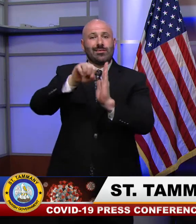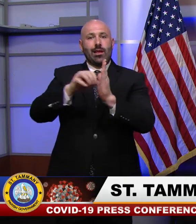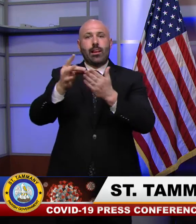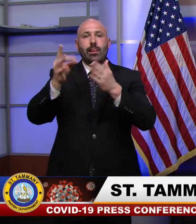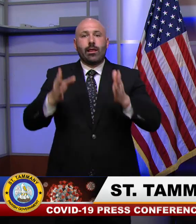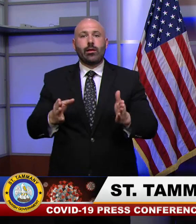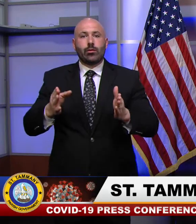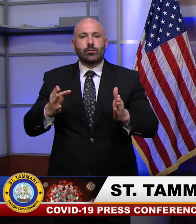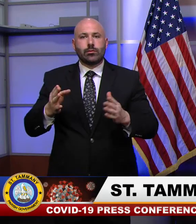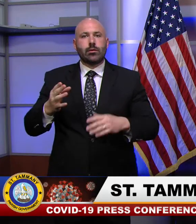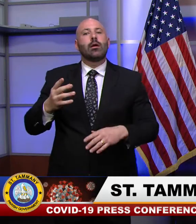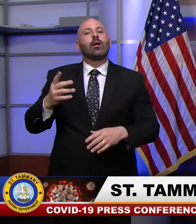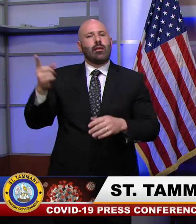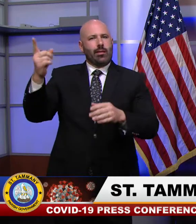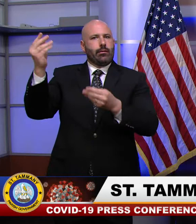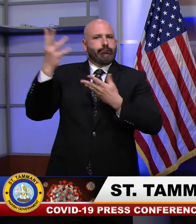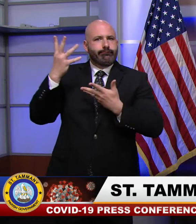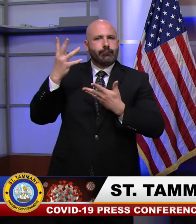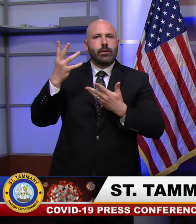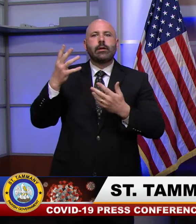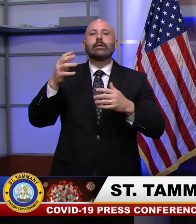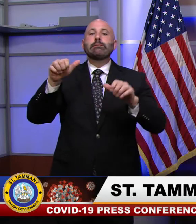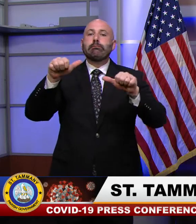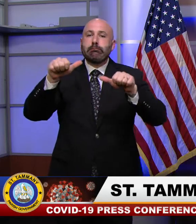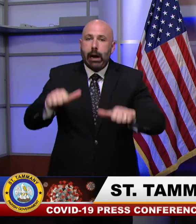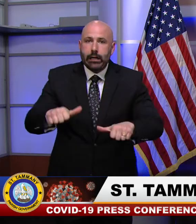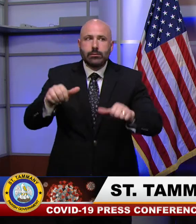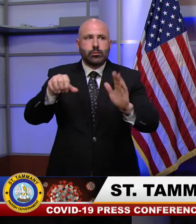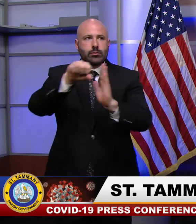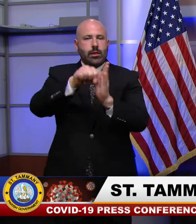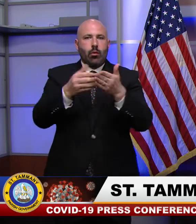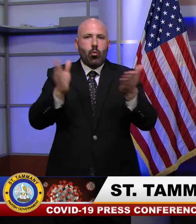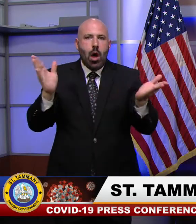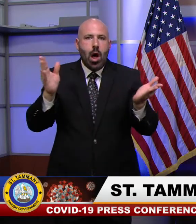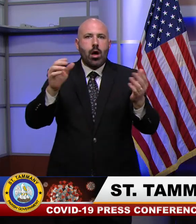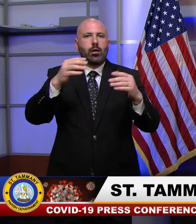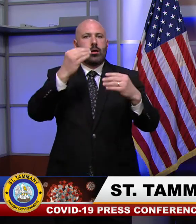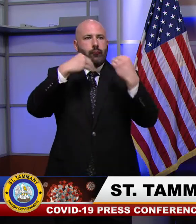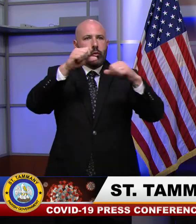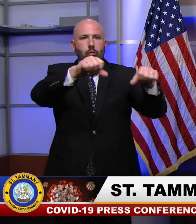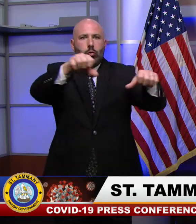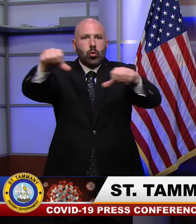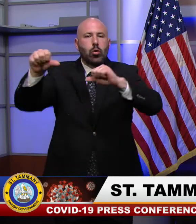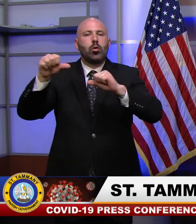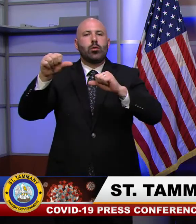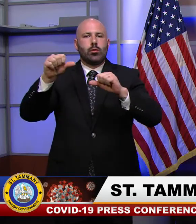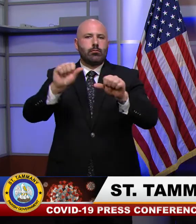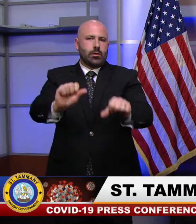statewide meal distribution possibilities. Superintendent Fols